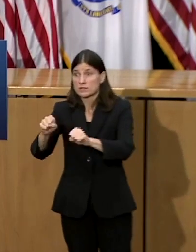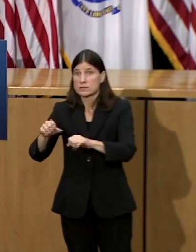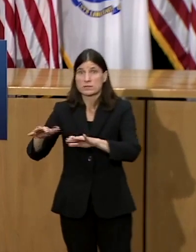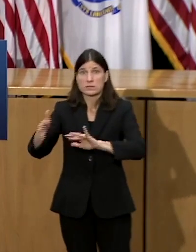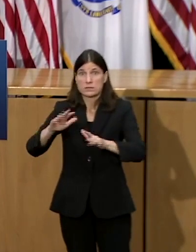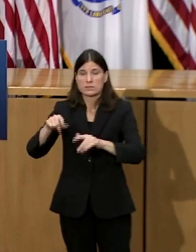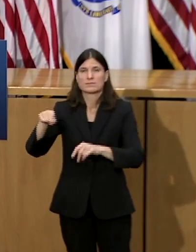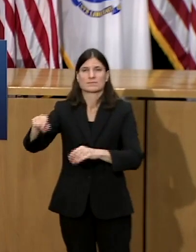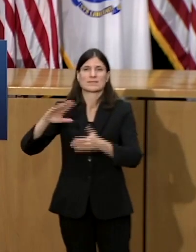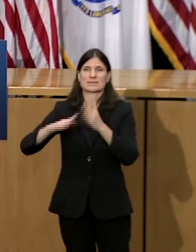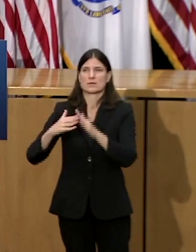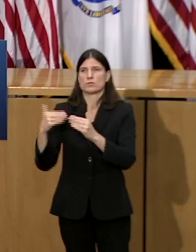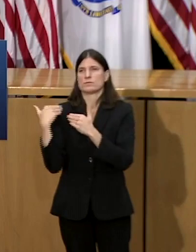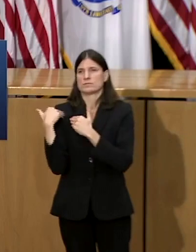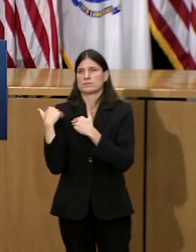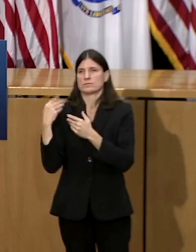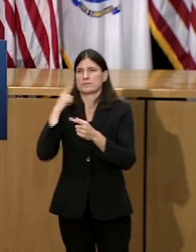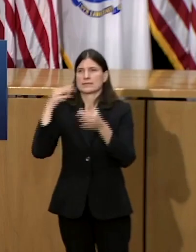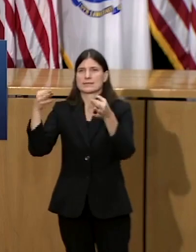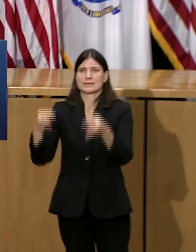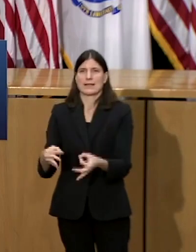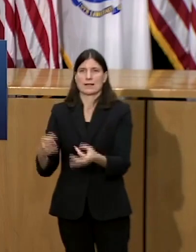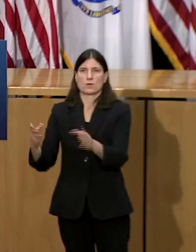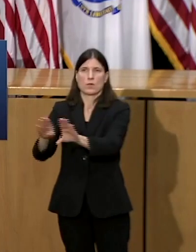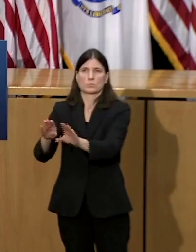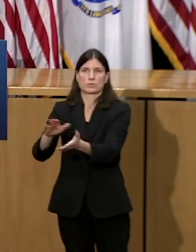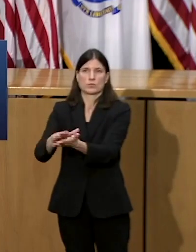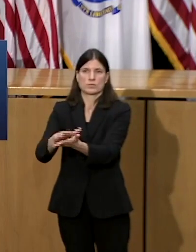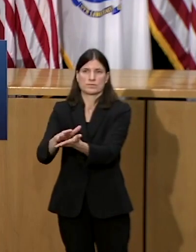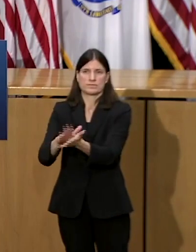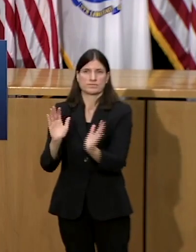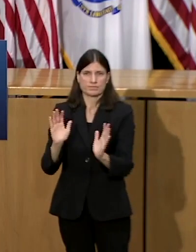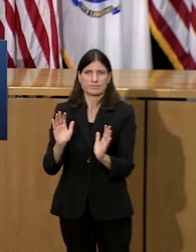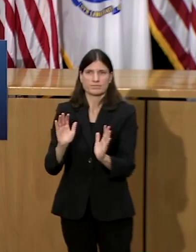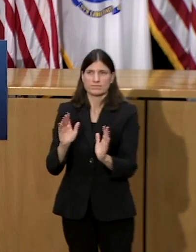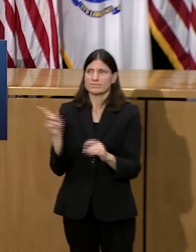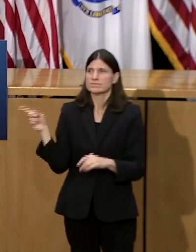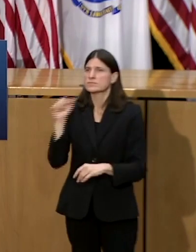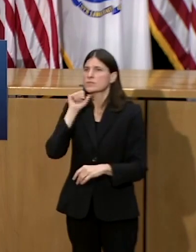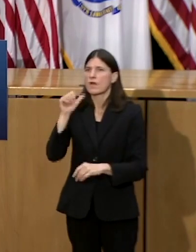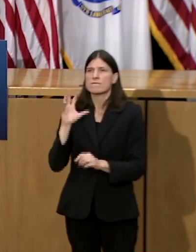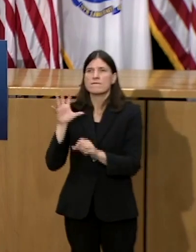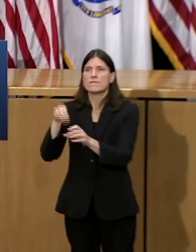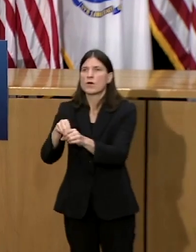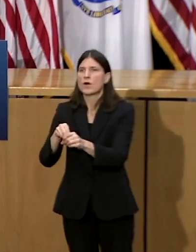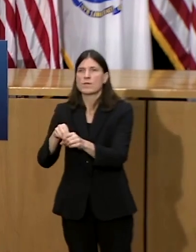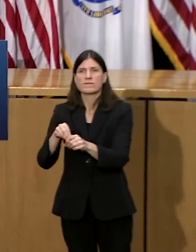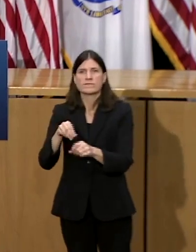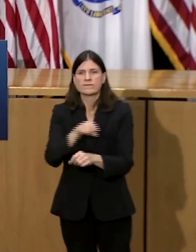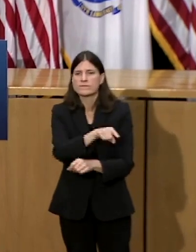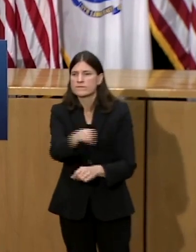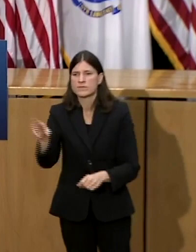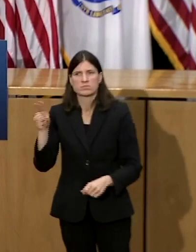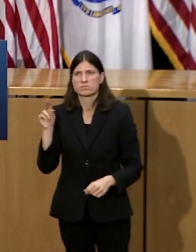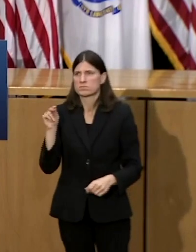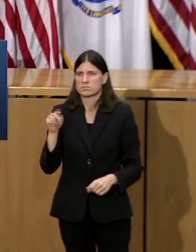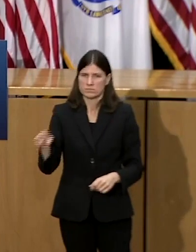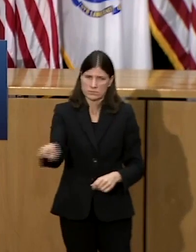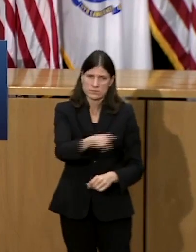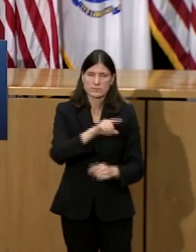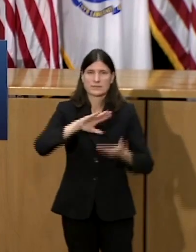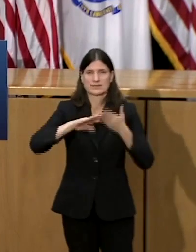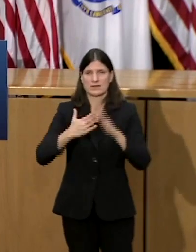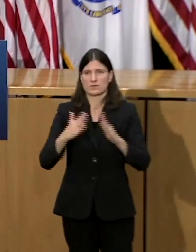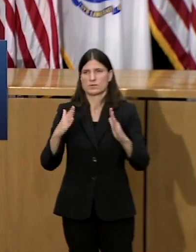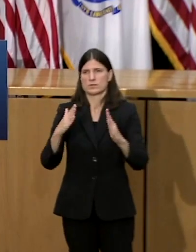communities the ability to finance some of the investments they needed to make to choose whichever plan they chose. And this is another